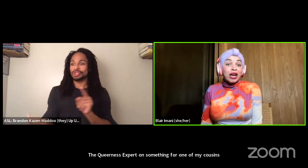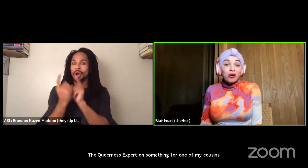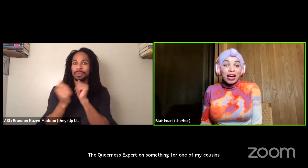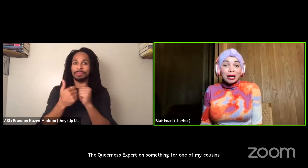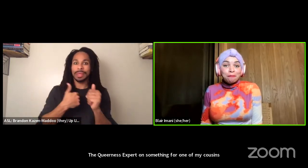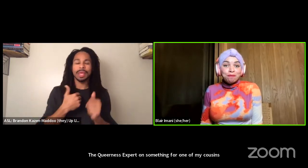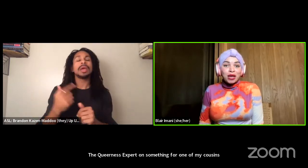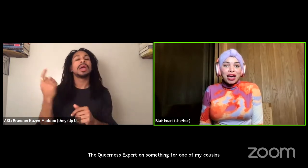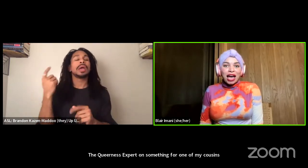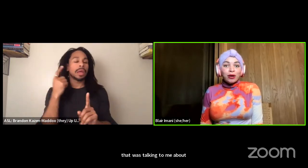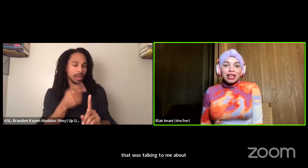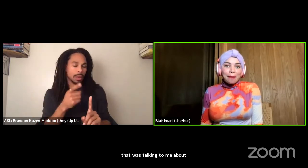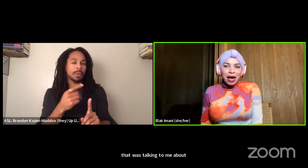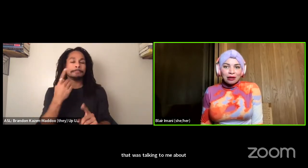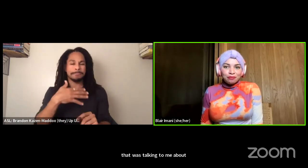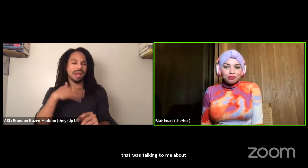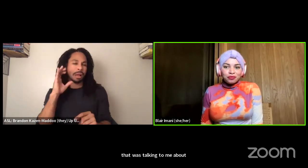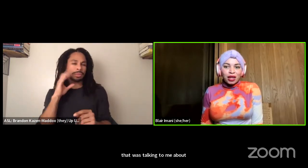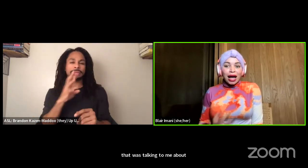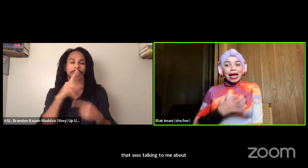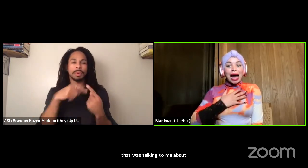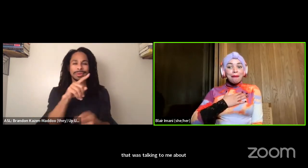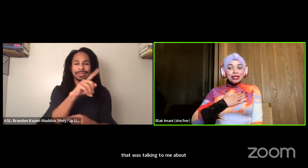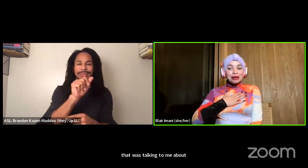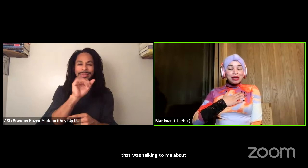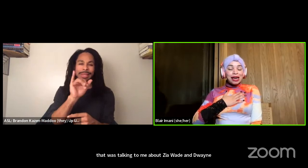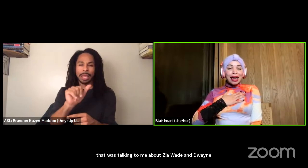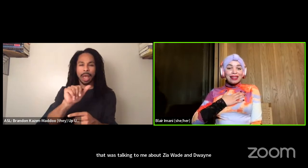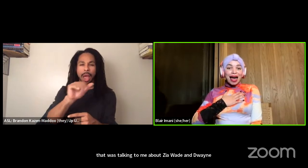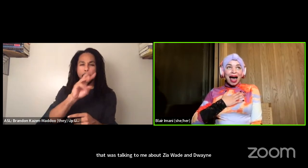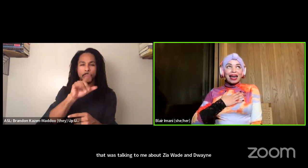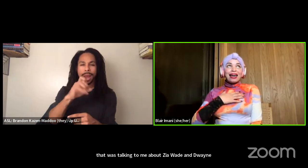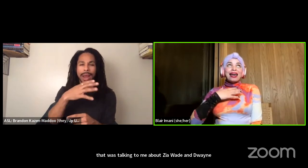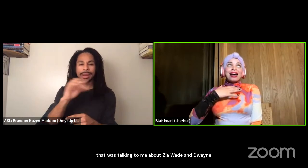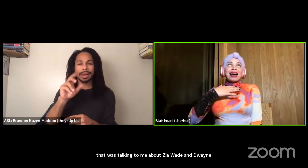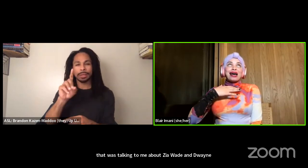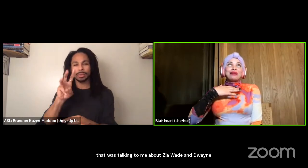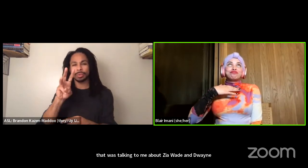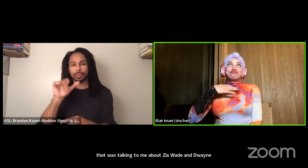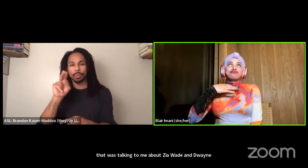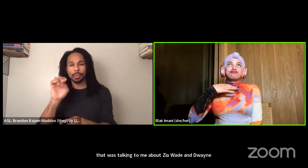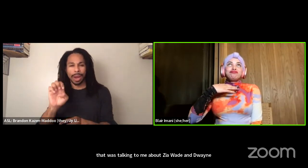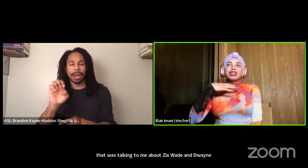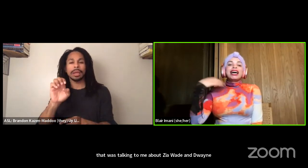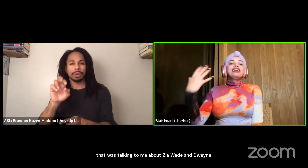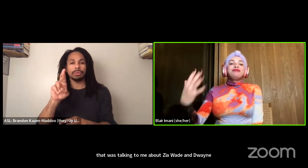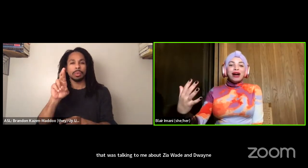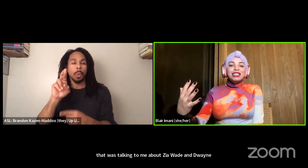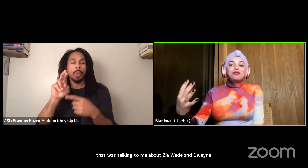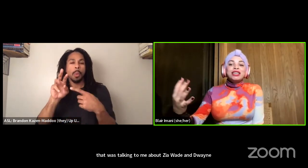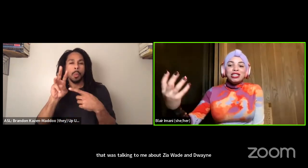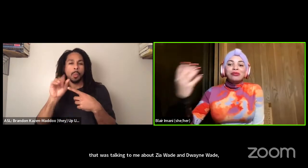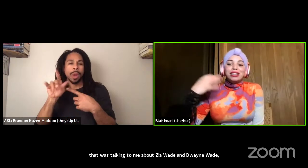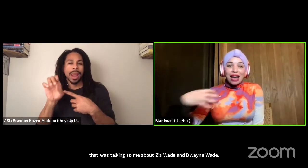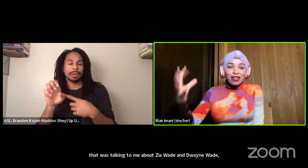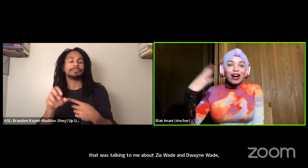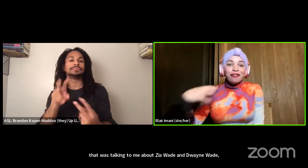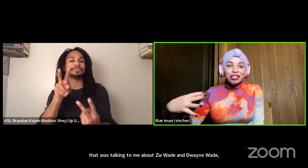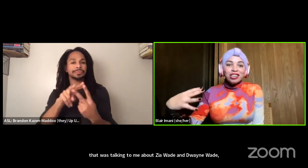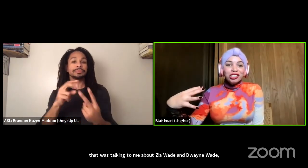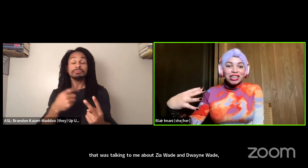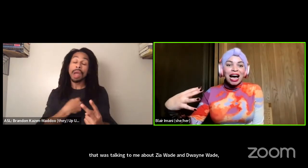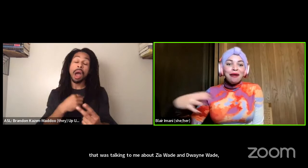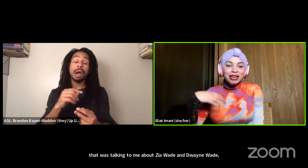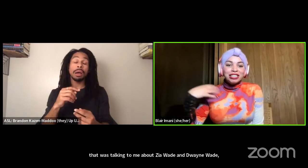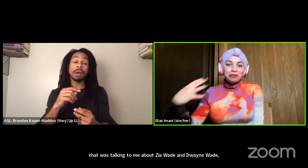and Dwayne Wade and what that meant. I happened to be in that kind of mind space to allow